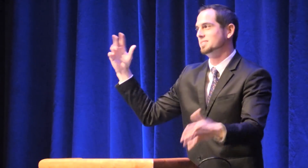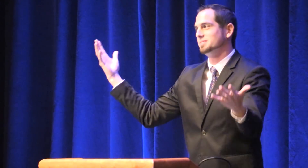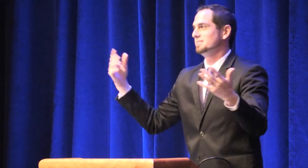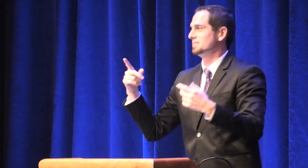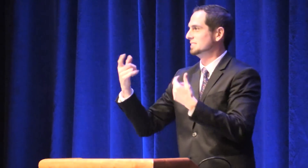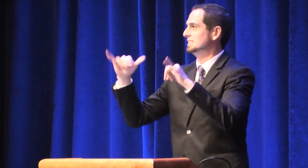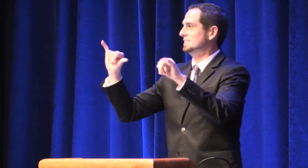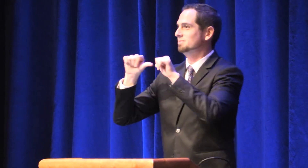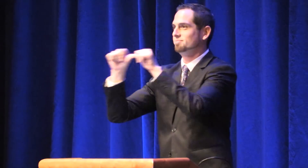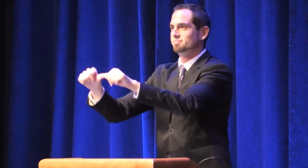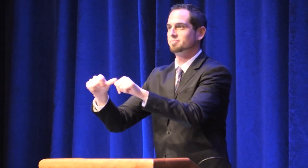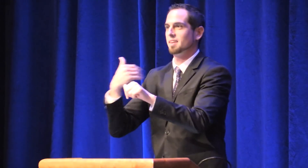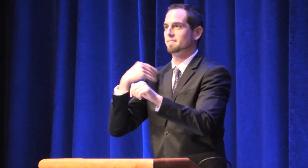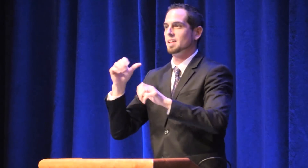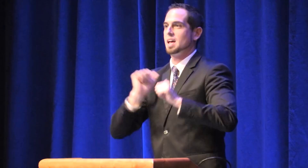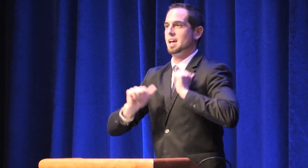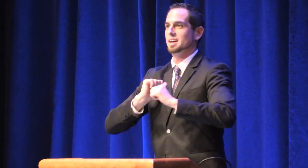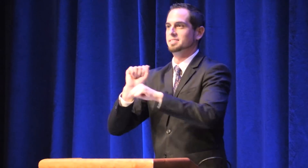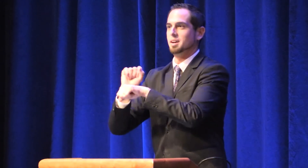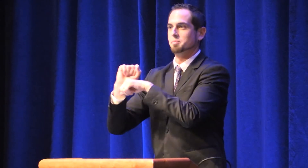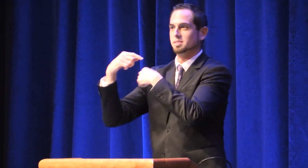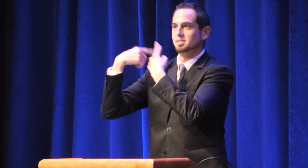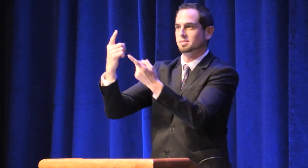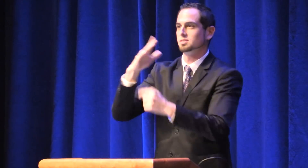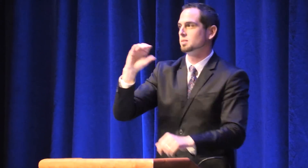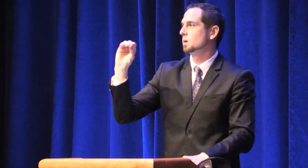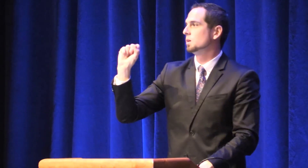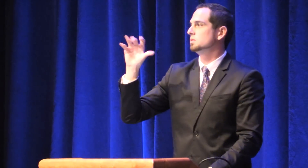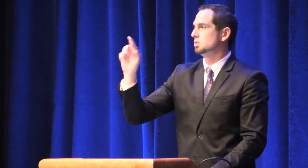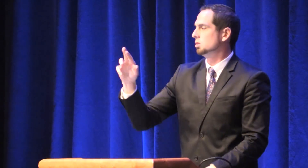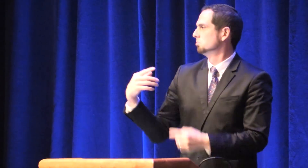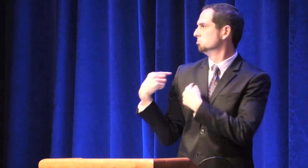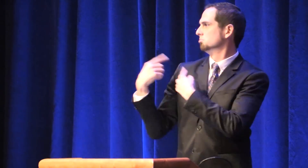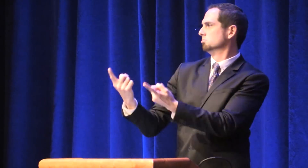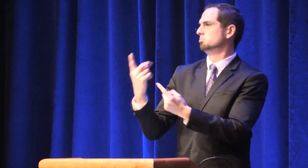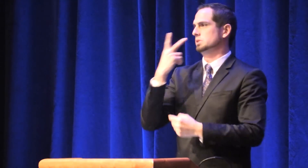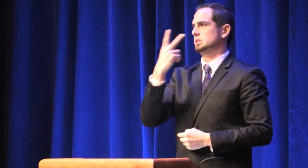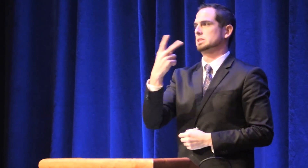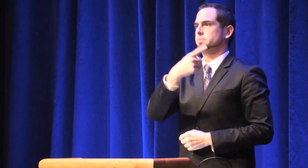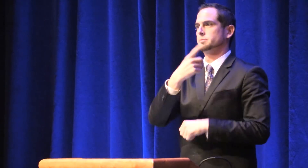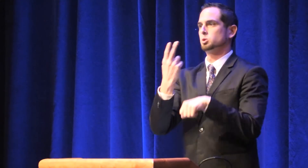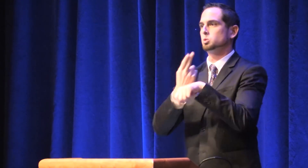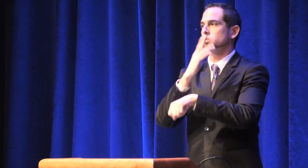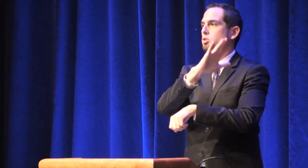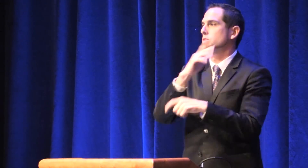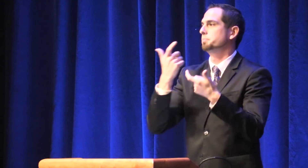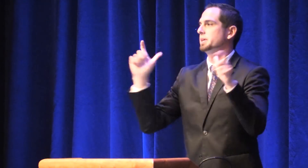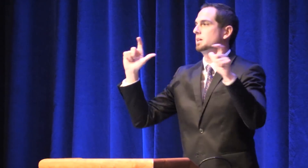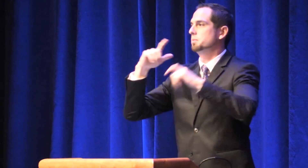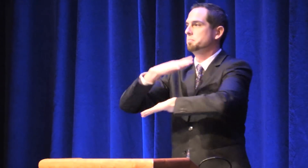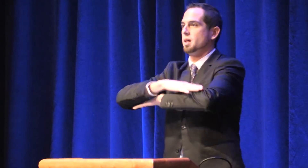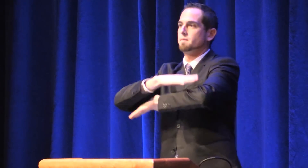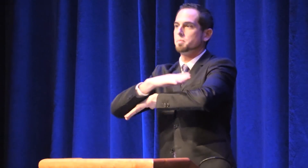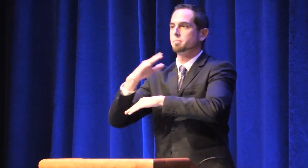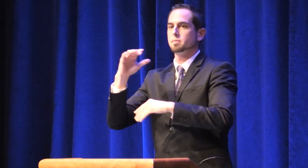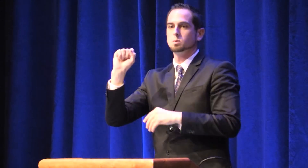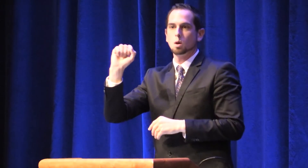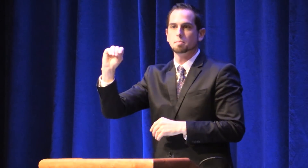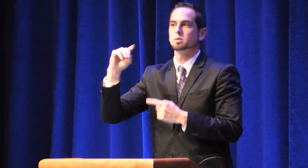And of course, we would be remiss not to mention Marlee Matlin, who has continued to shine since winning her Oscar and using